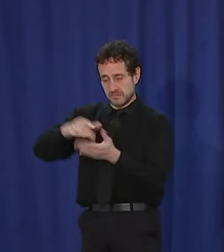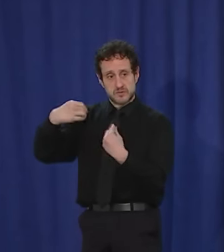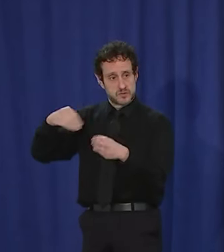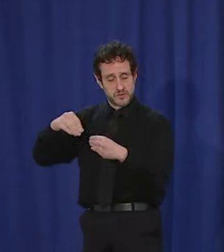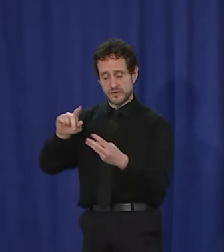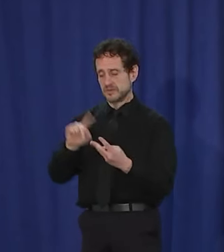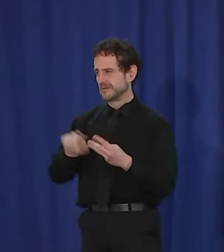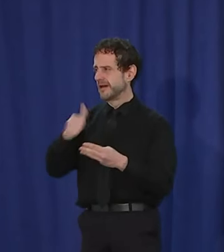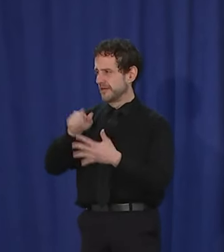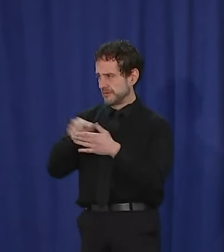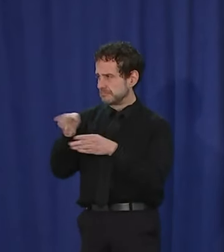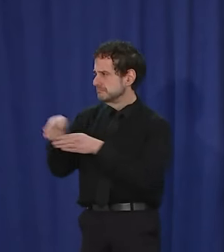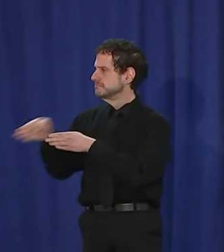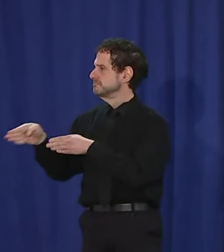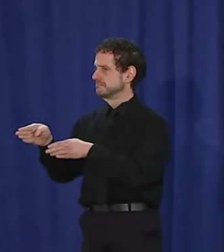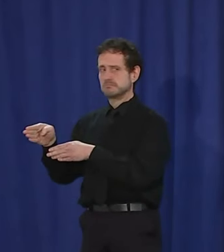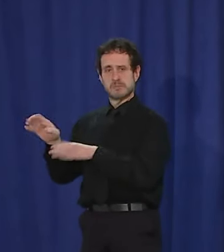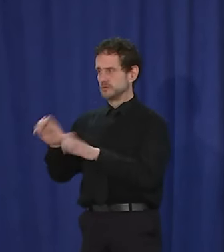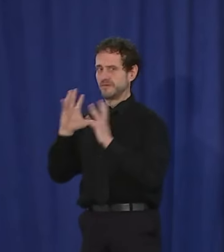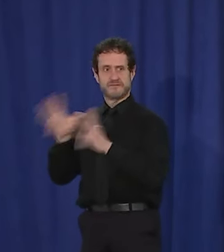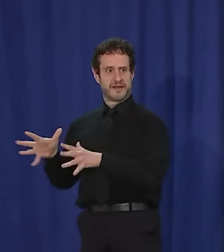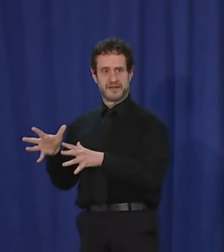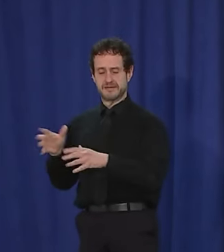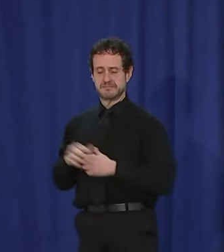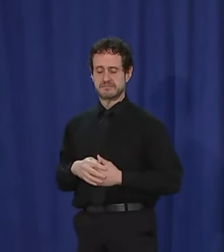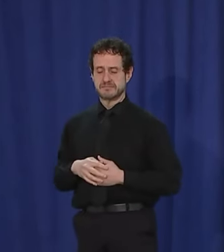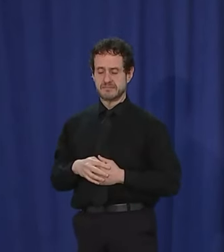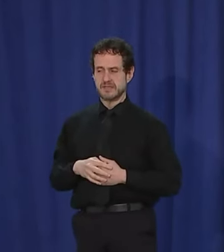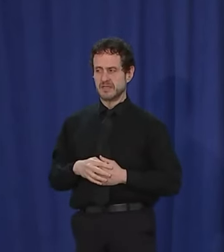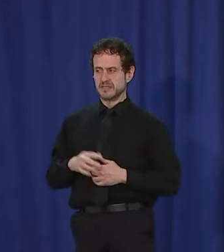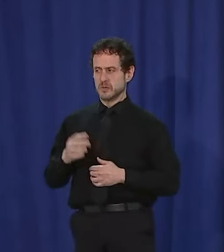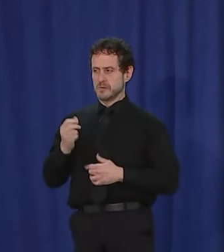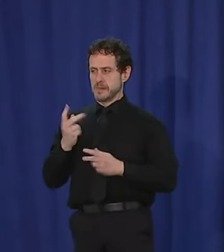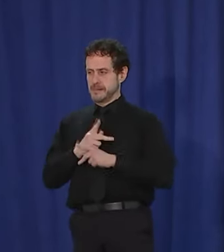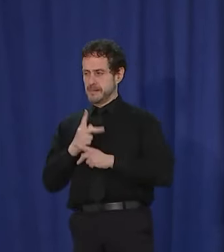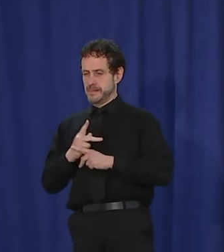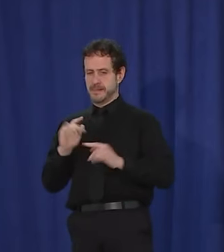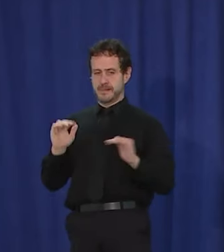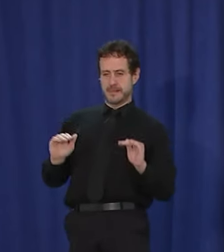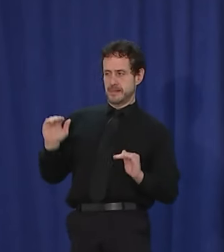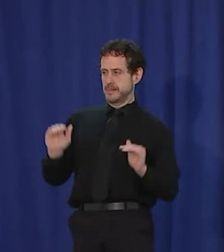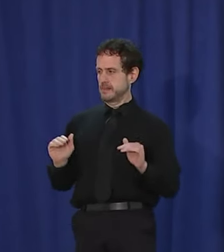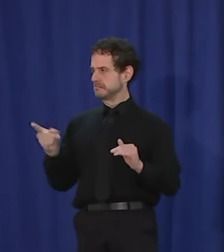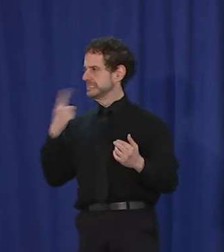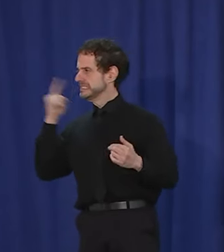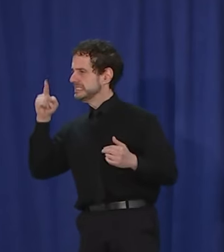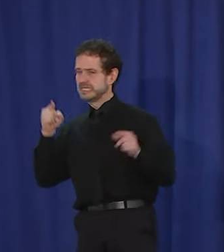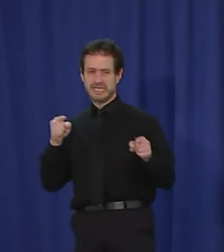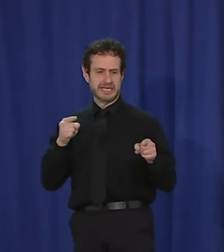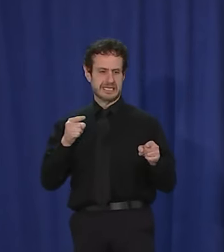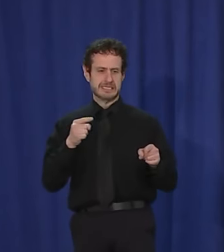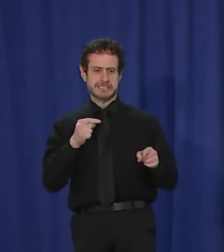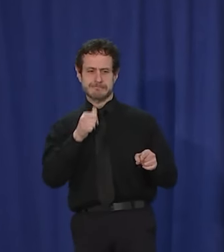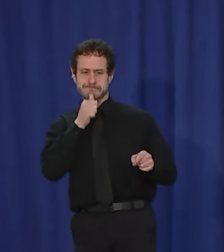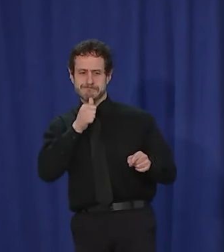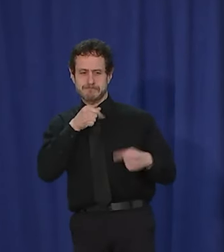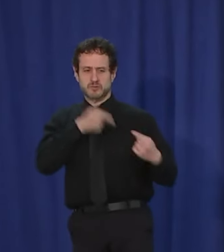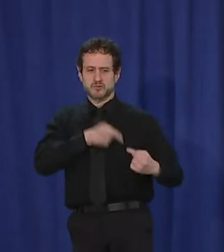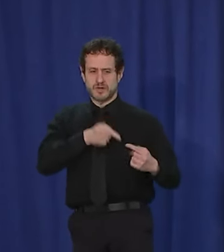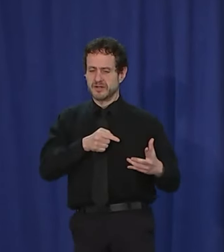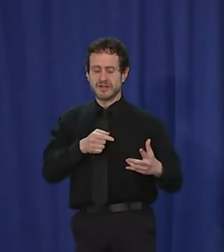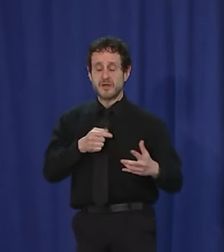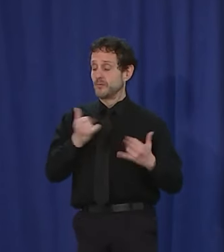pharmaceuticals, and others. So understanding what the balance is, and we're still kind of at the midpoint, I think, not the end